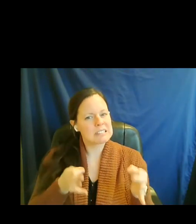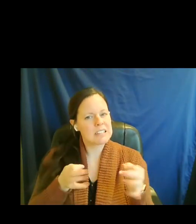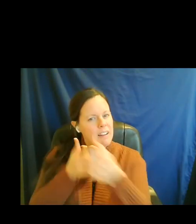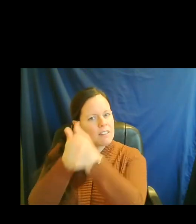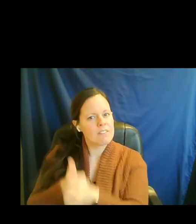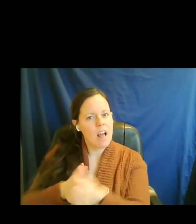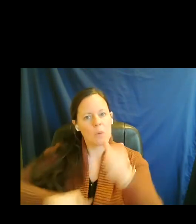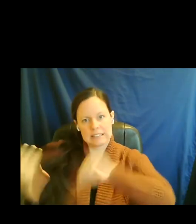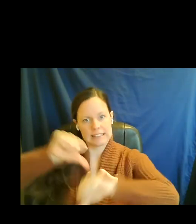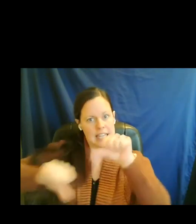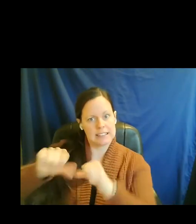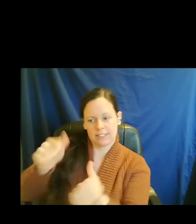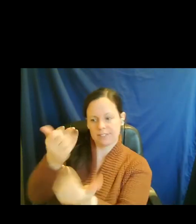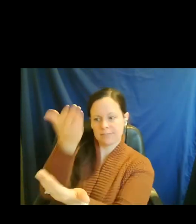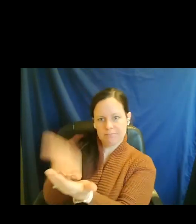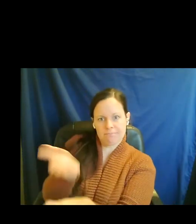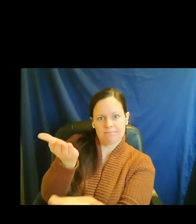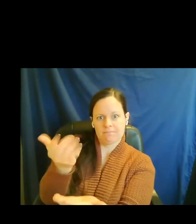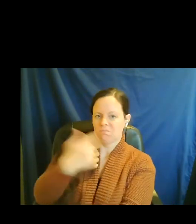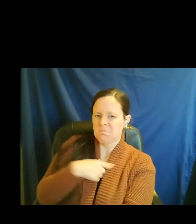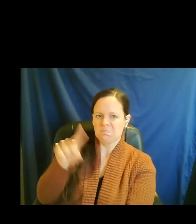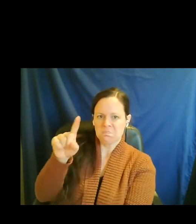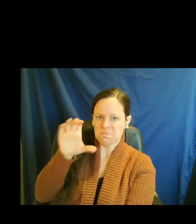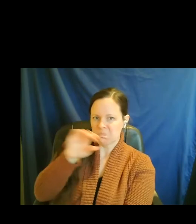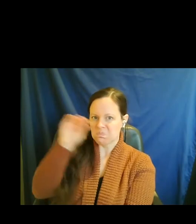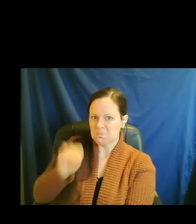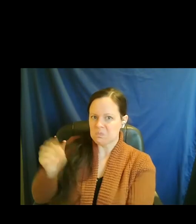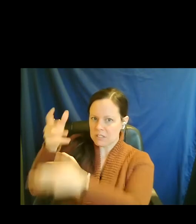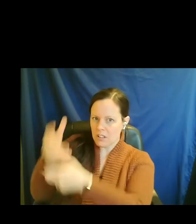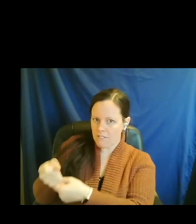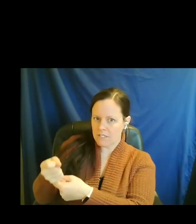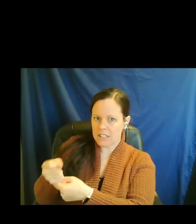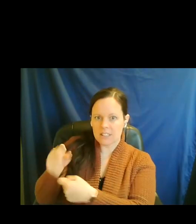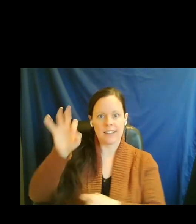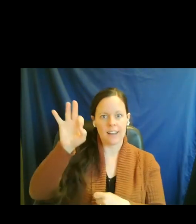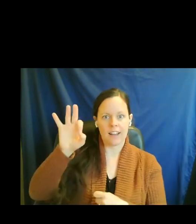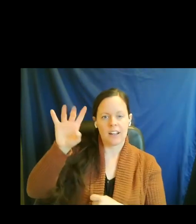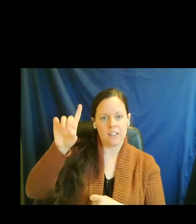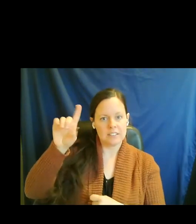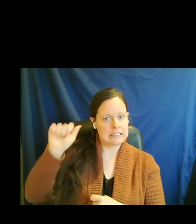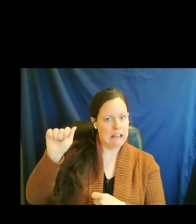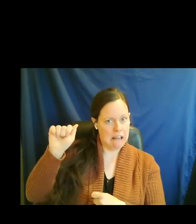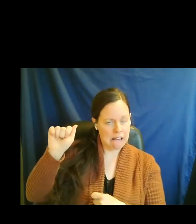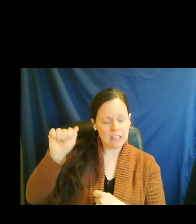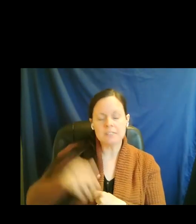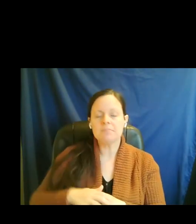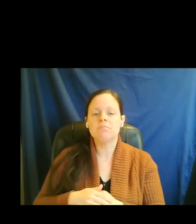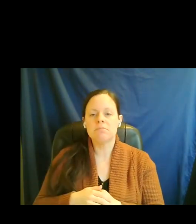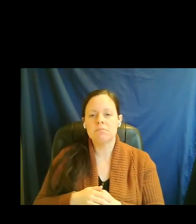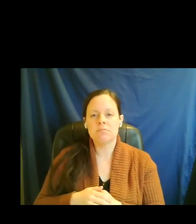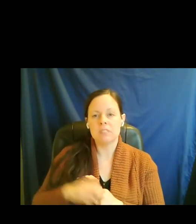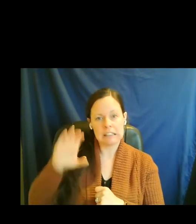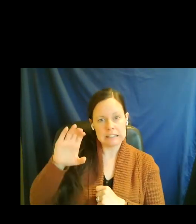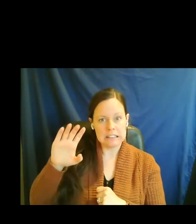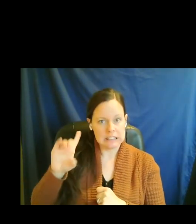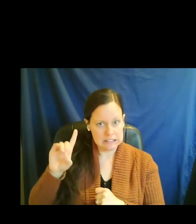proof. And I have 100% confidence in the FDA and in the